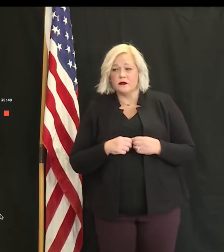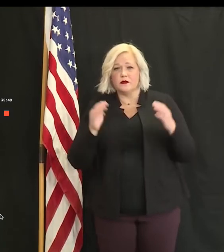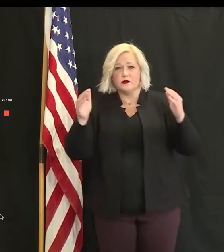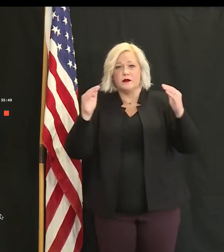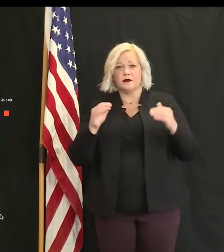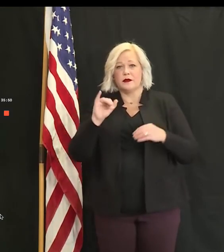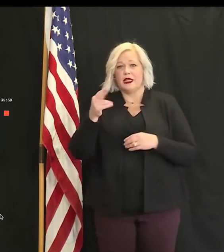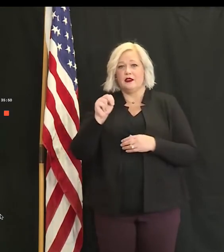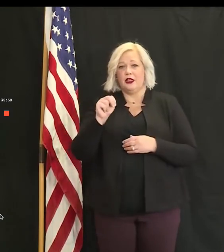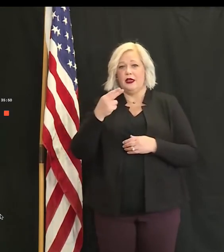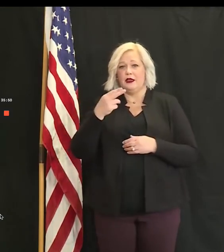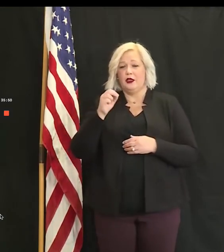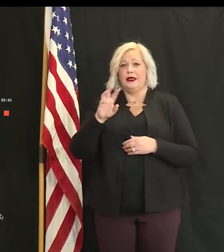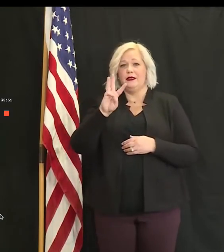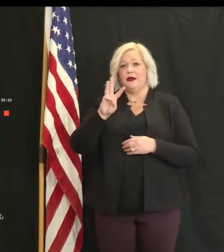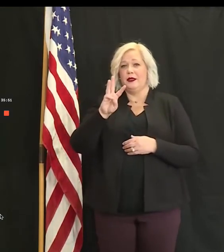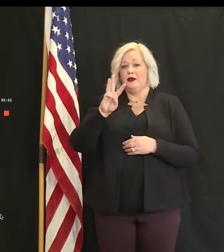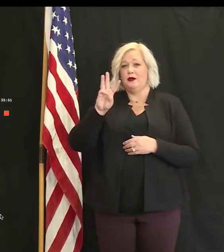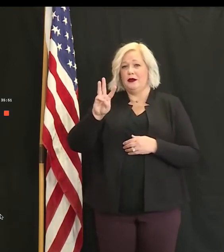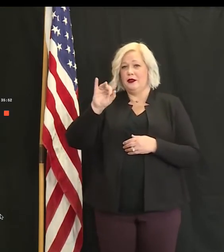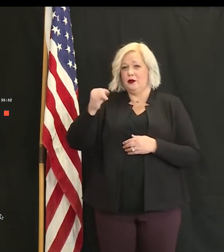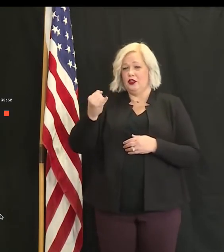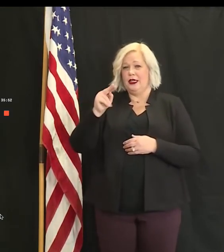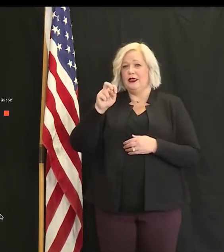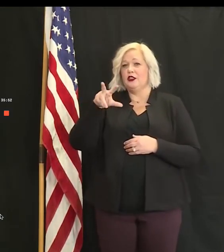John Hewitt, WWJ News Radio.